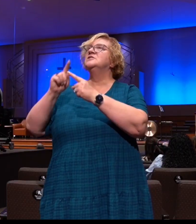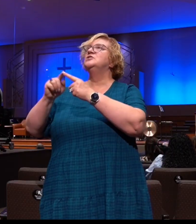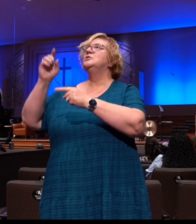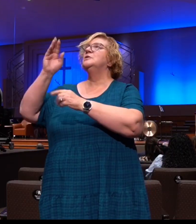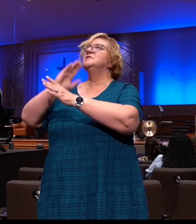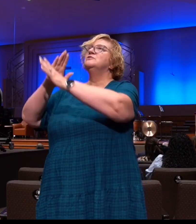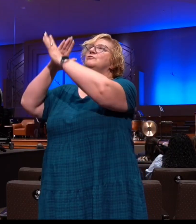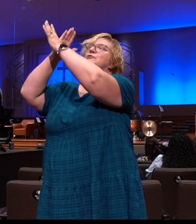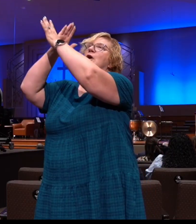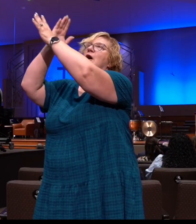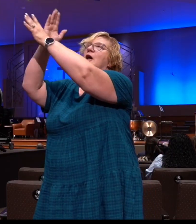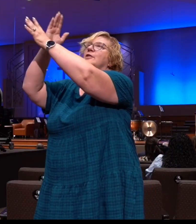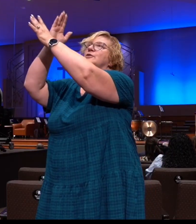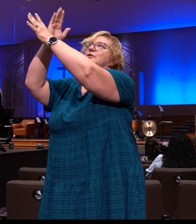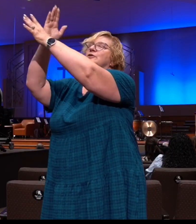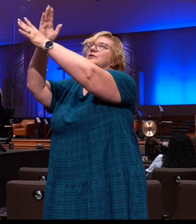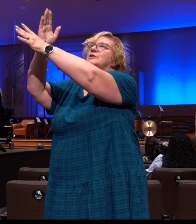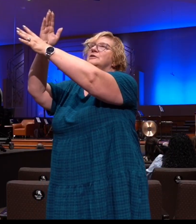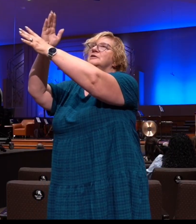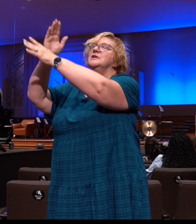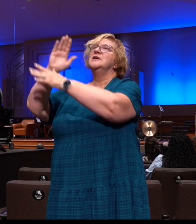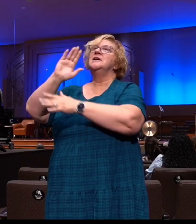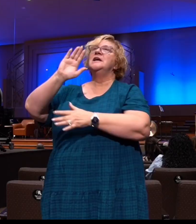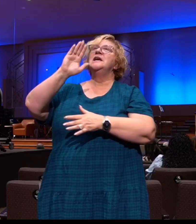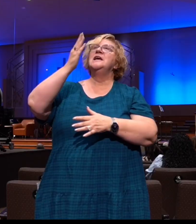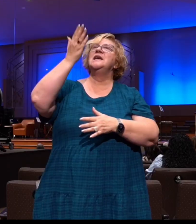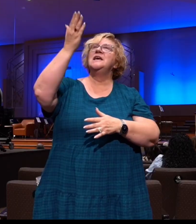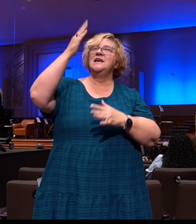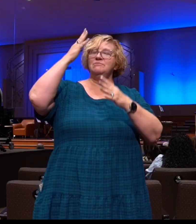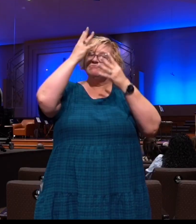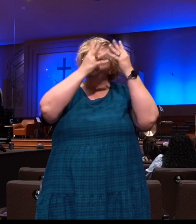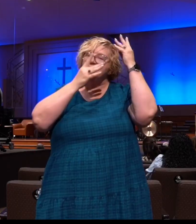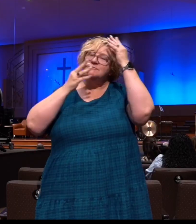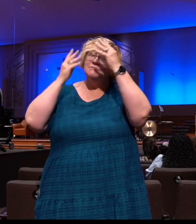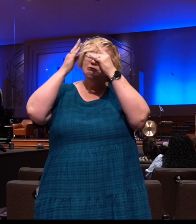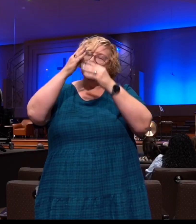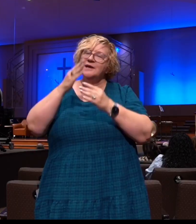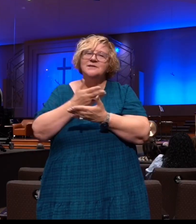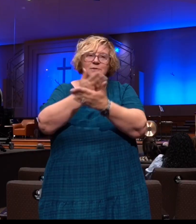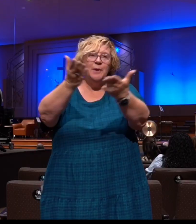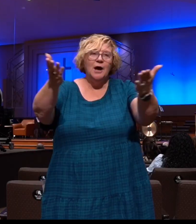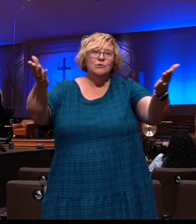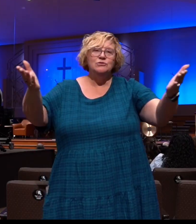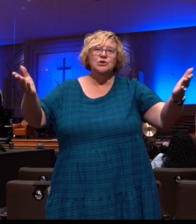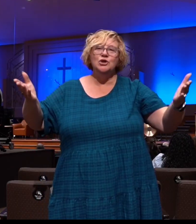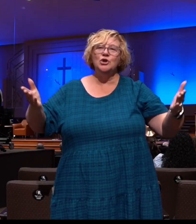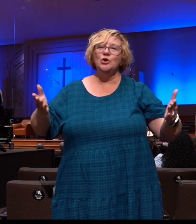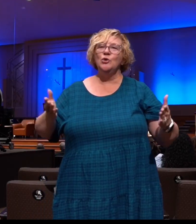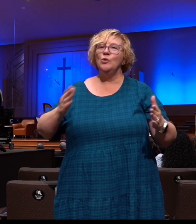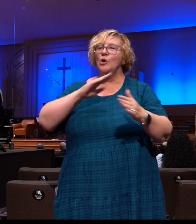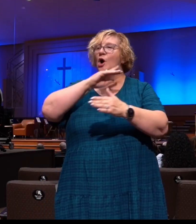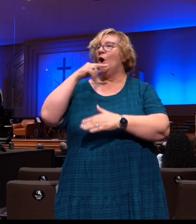Father. His thoughts are with you each moment of the